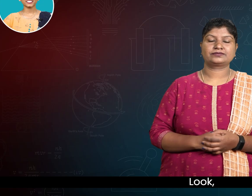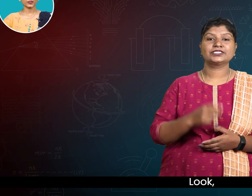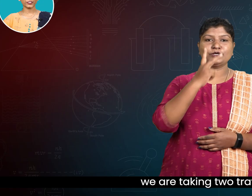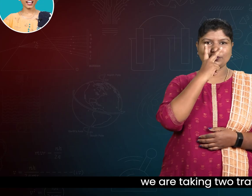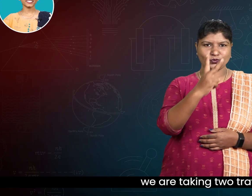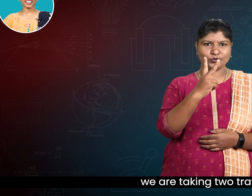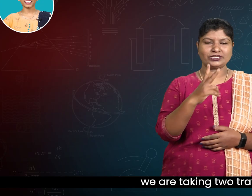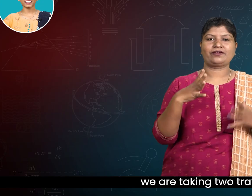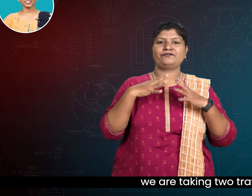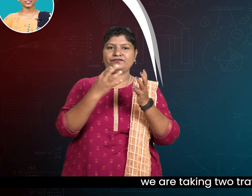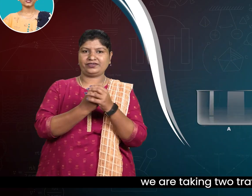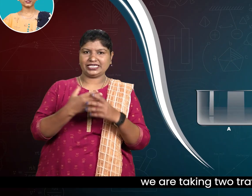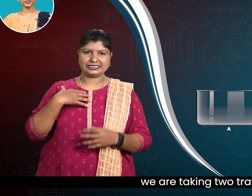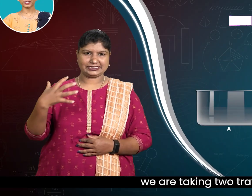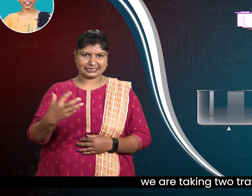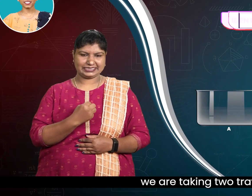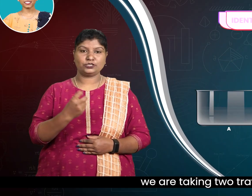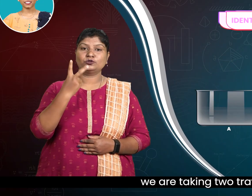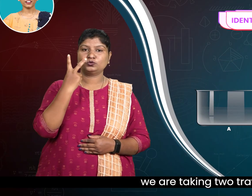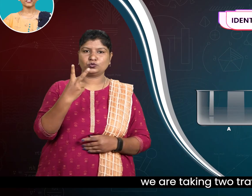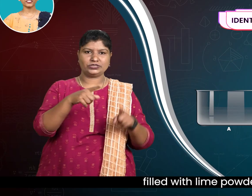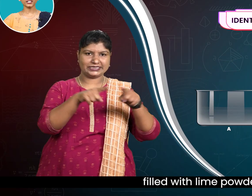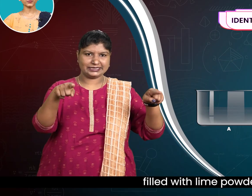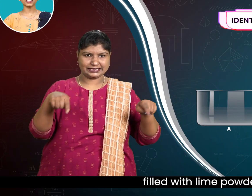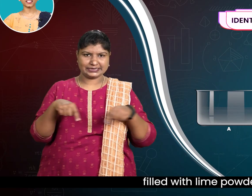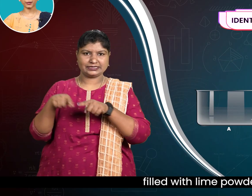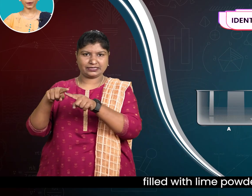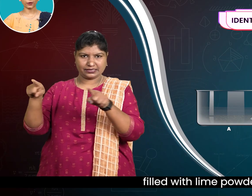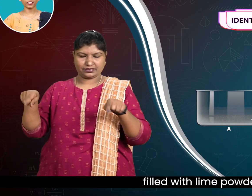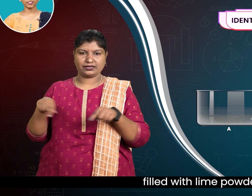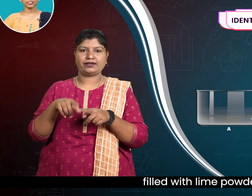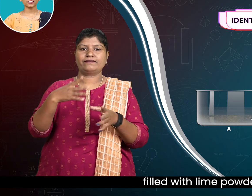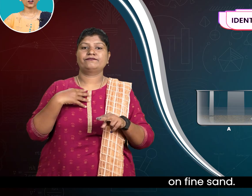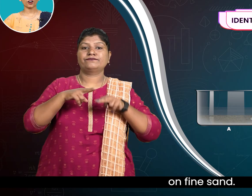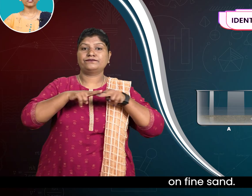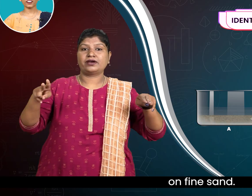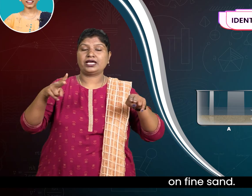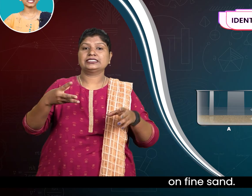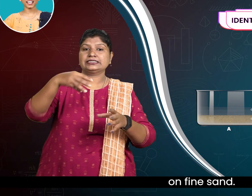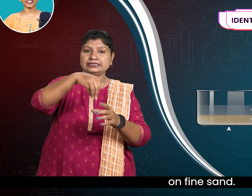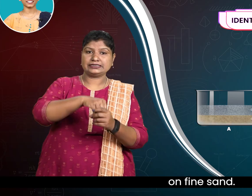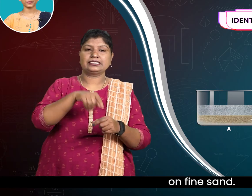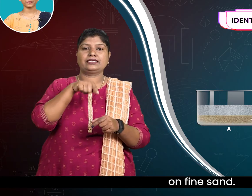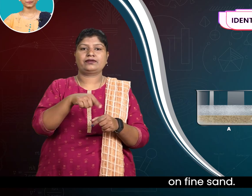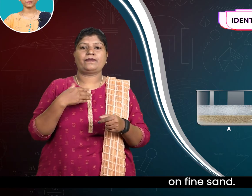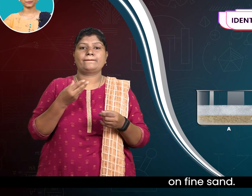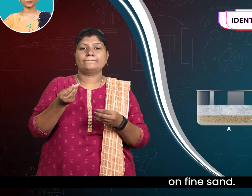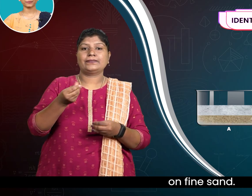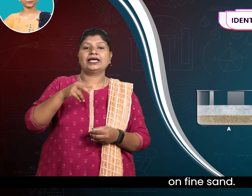Look, we are taking 2 trays filled with lime powder on fine sand.